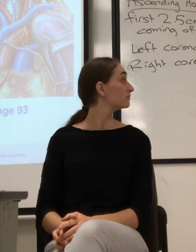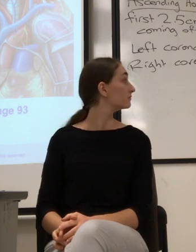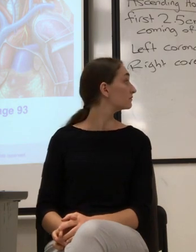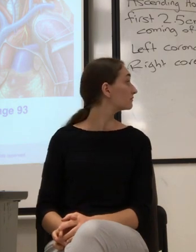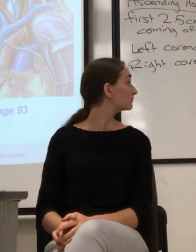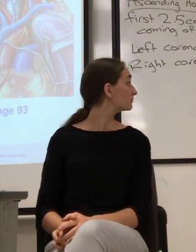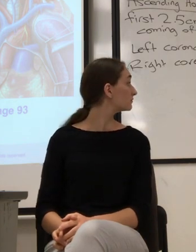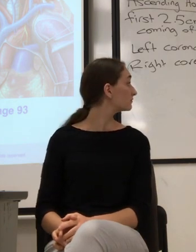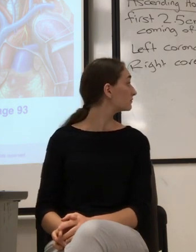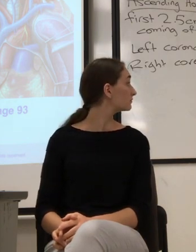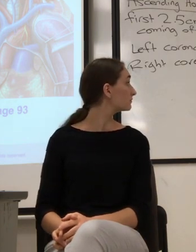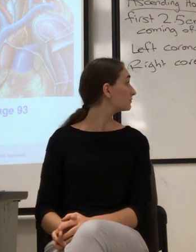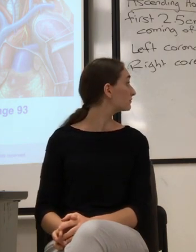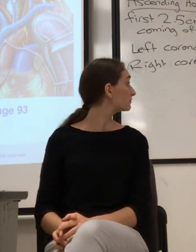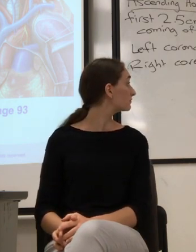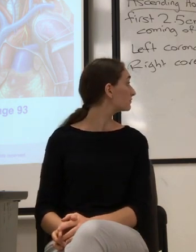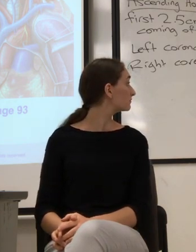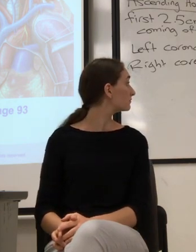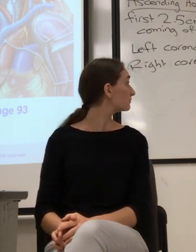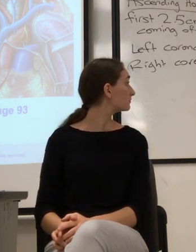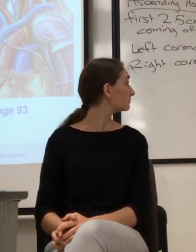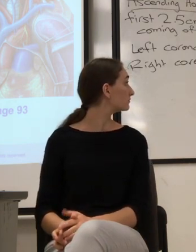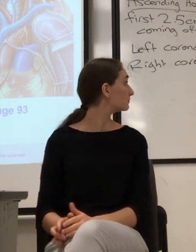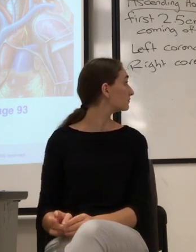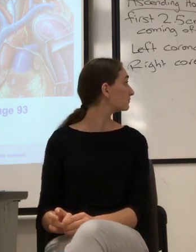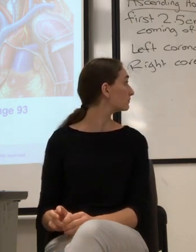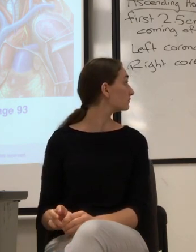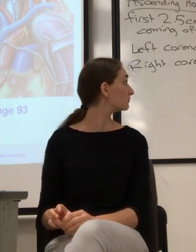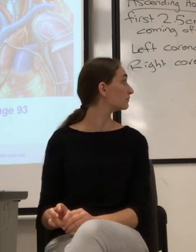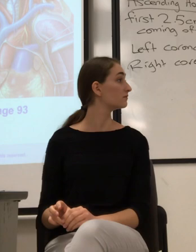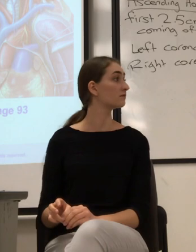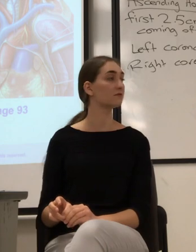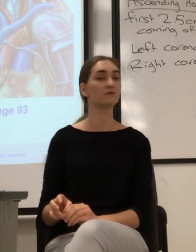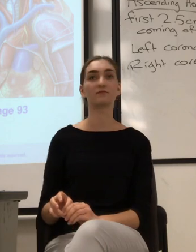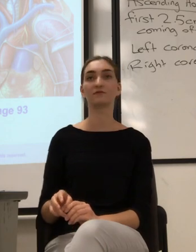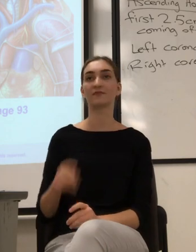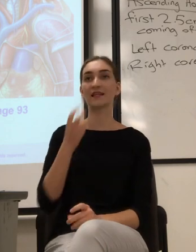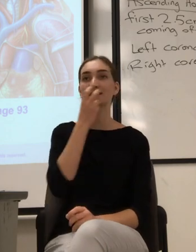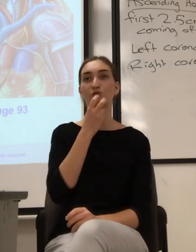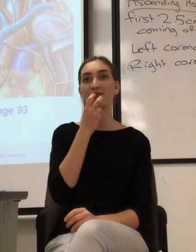It's spelled carotid, pronounced carotid, not sure why.